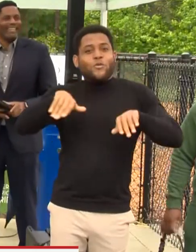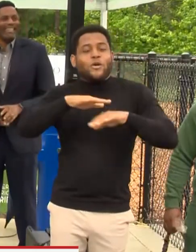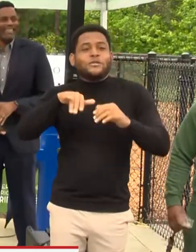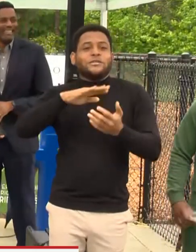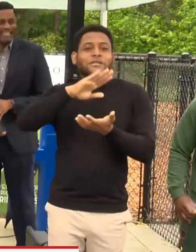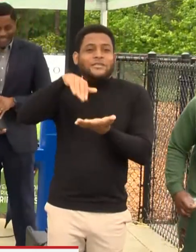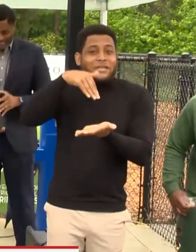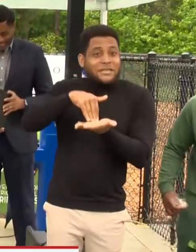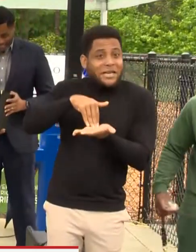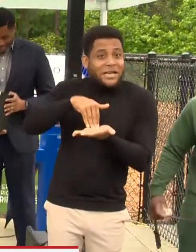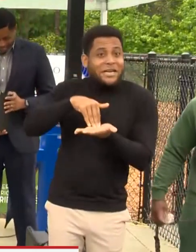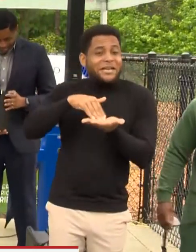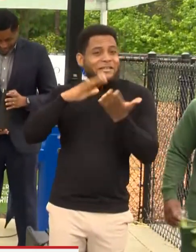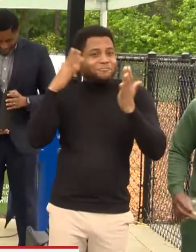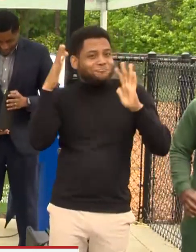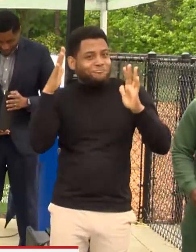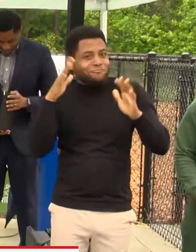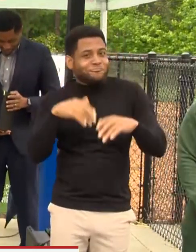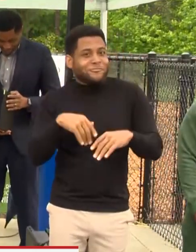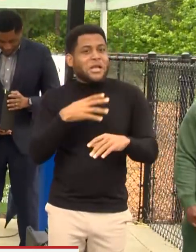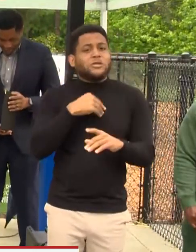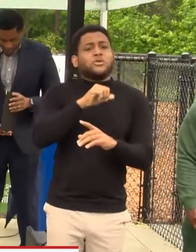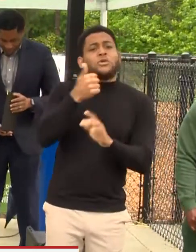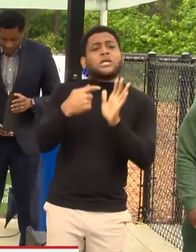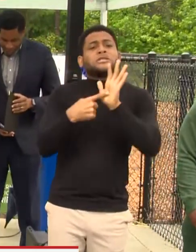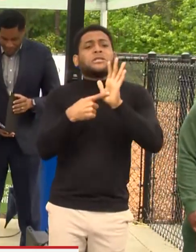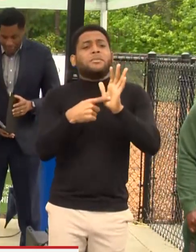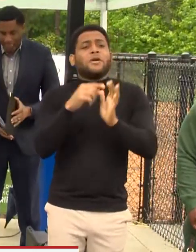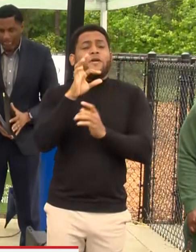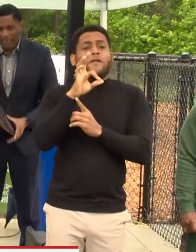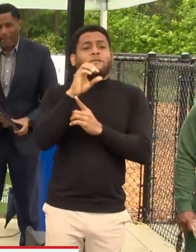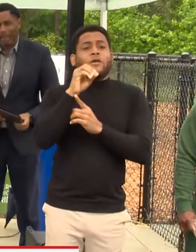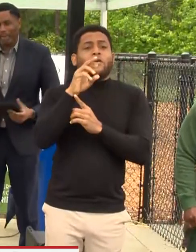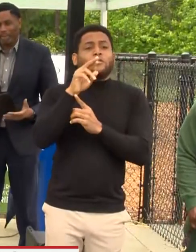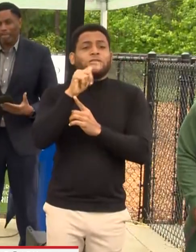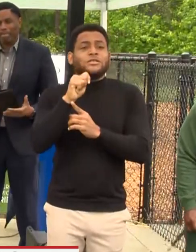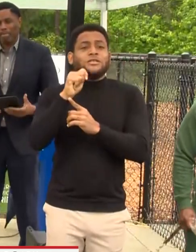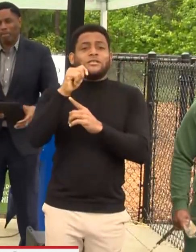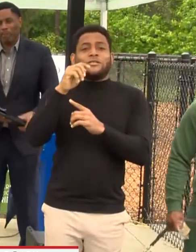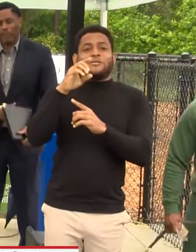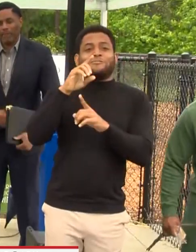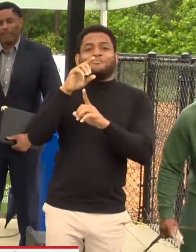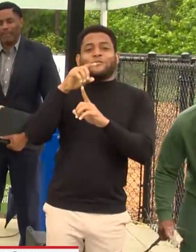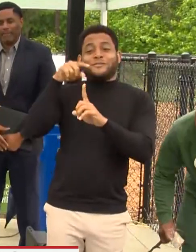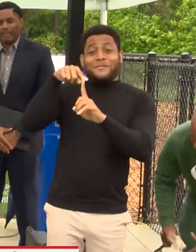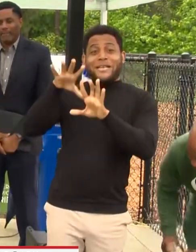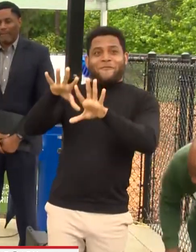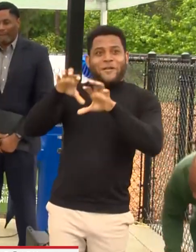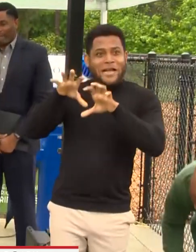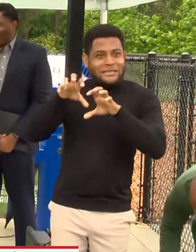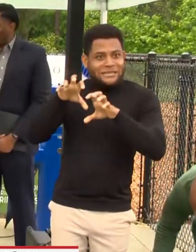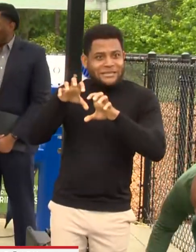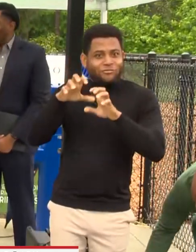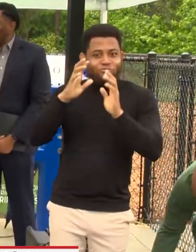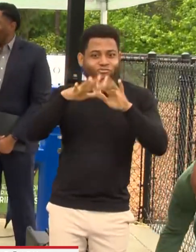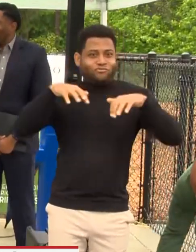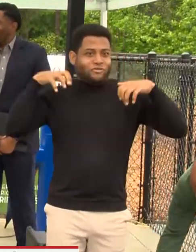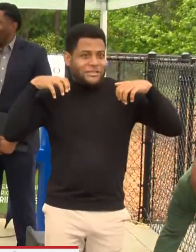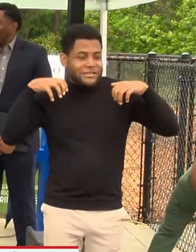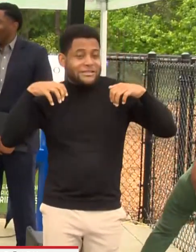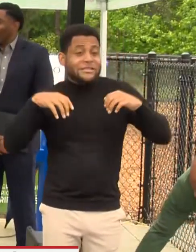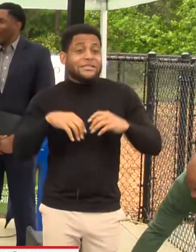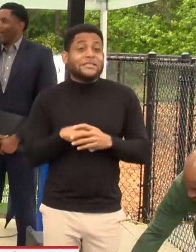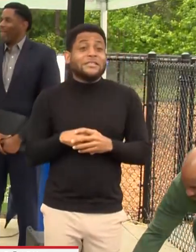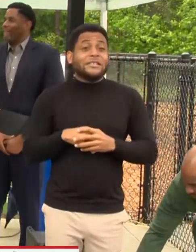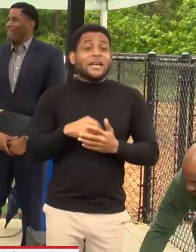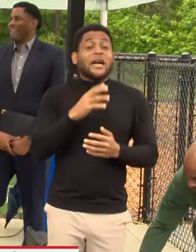the Fort DuPont Ice Arena, the Joy Evans, soon to be open,